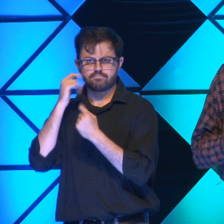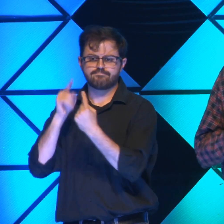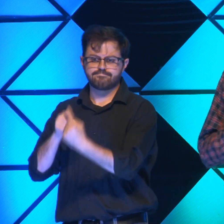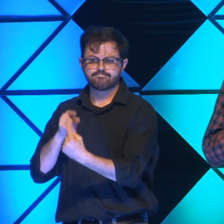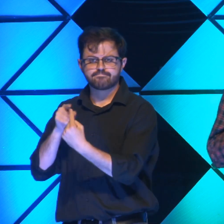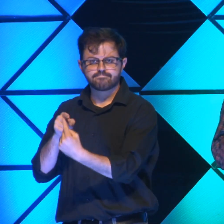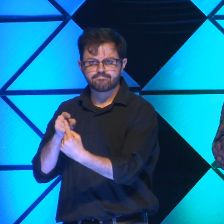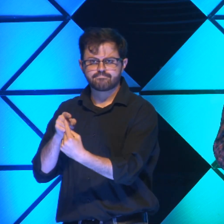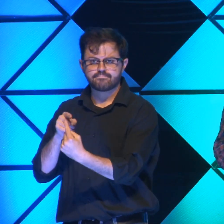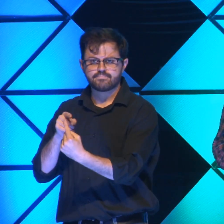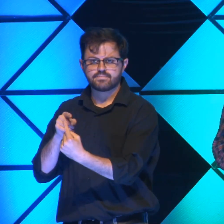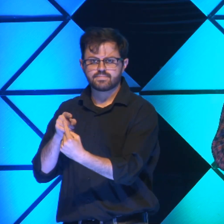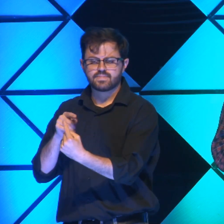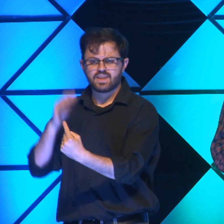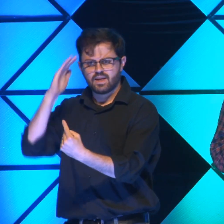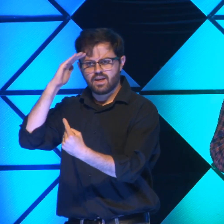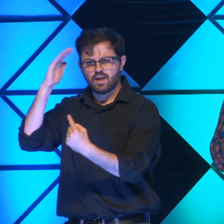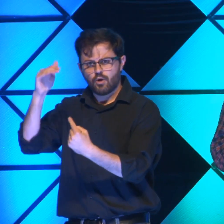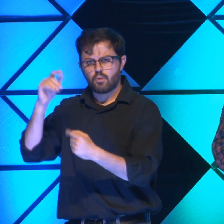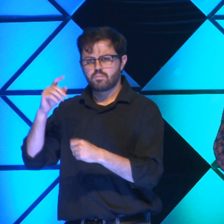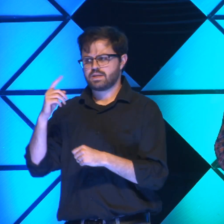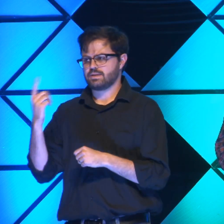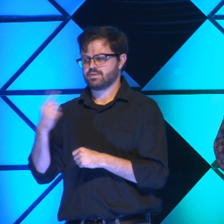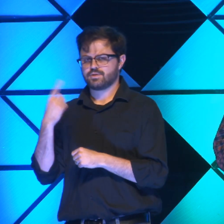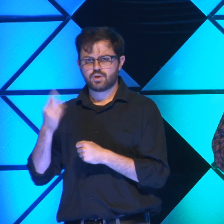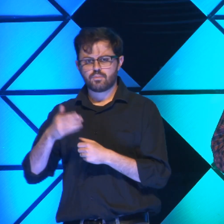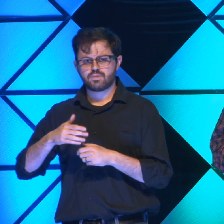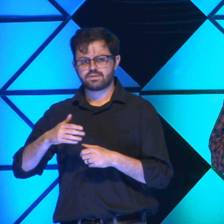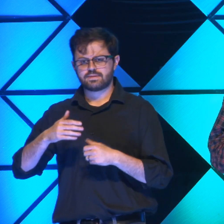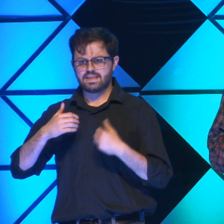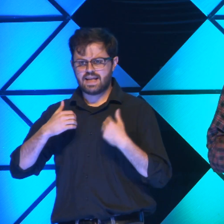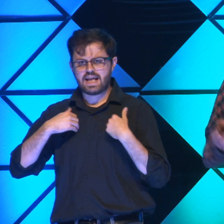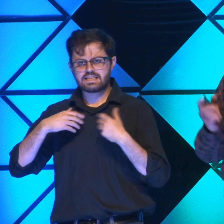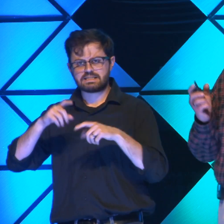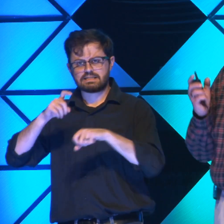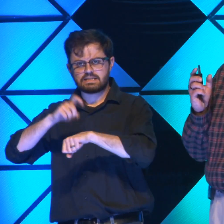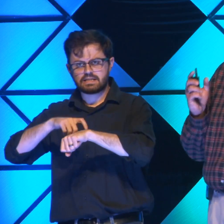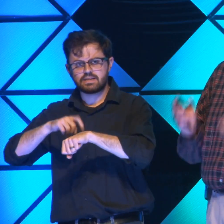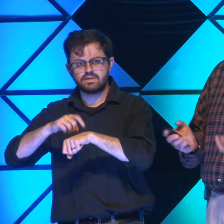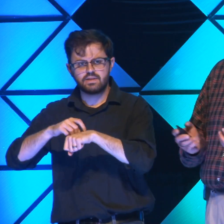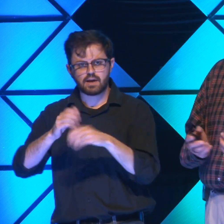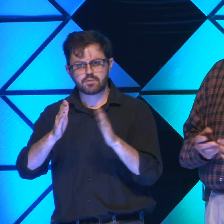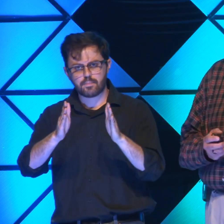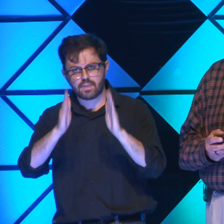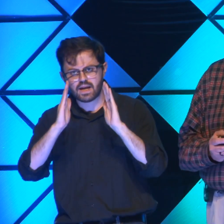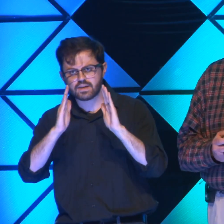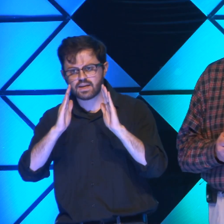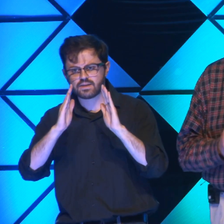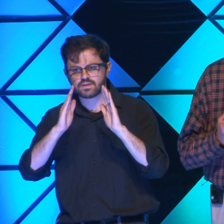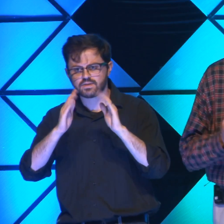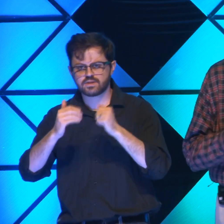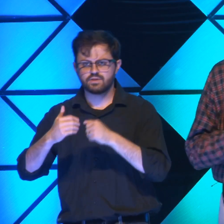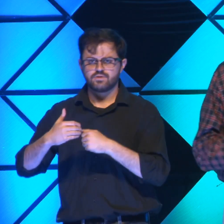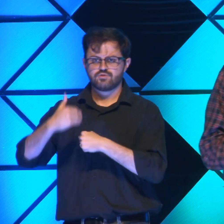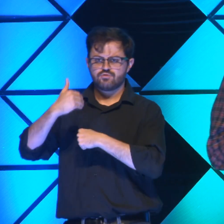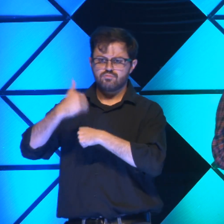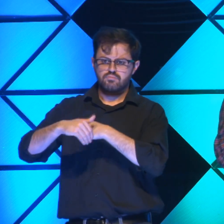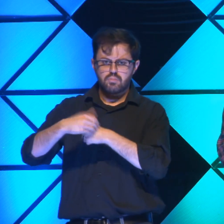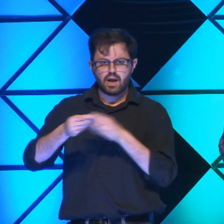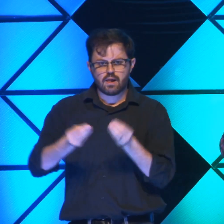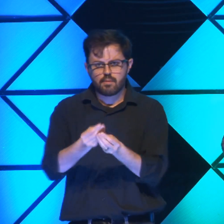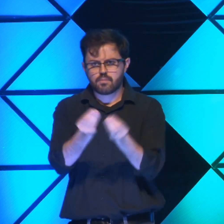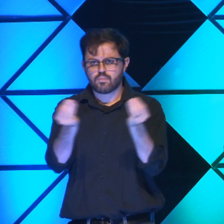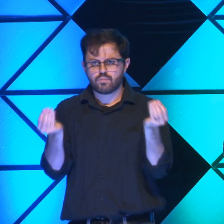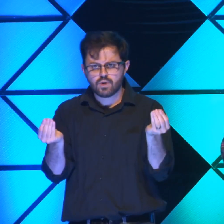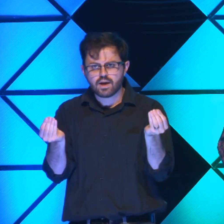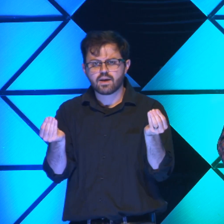That someone takes the time to hear your story, to break bread with you, and reveal the good news